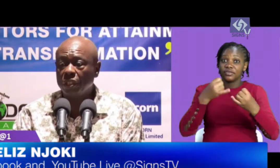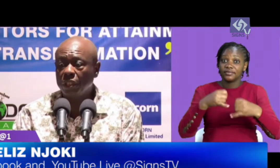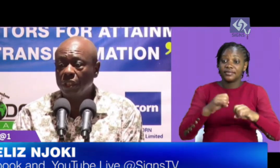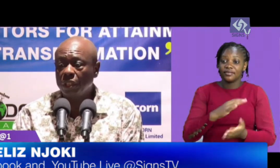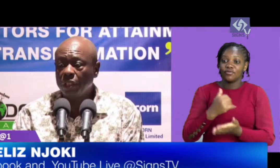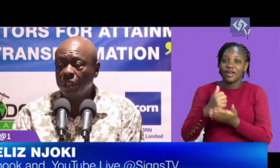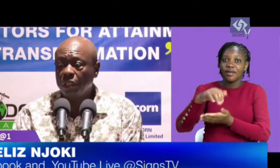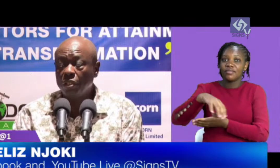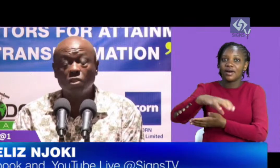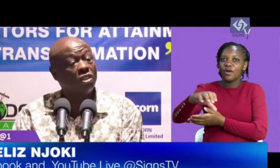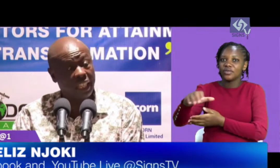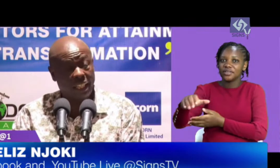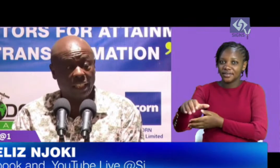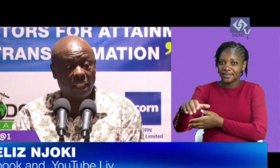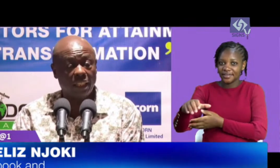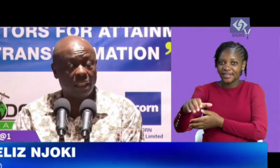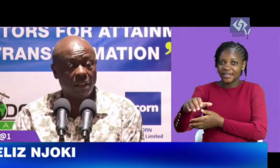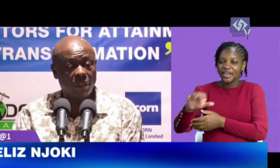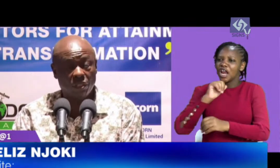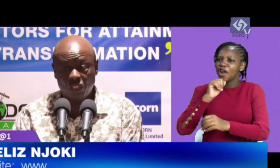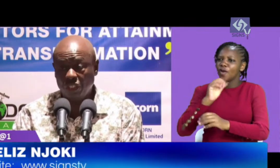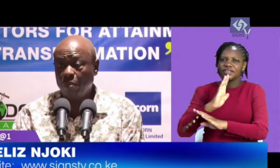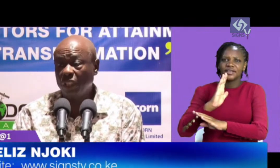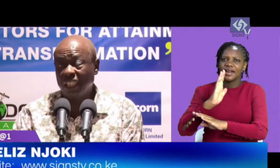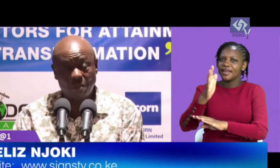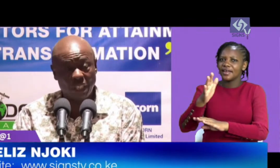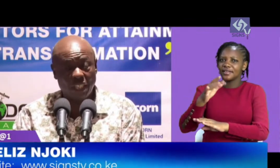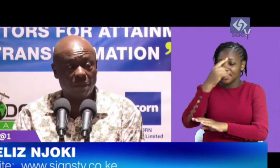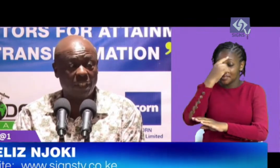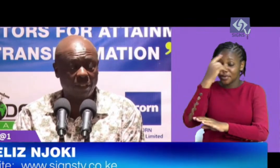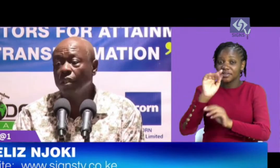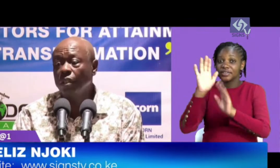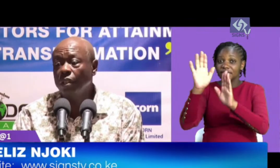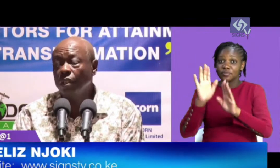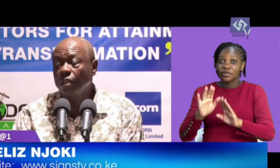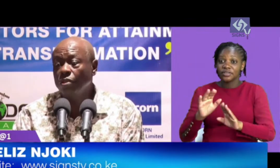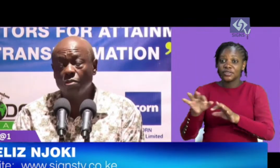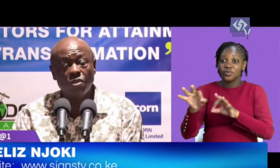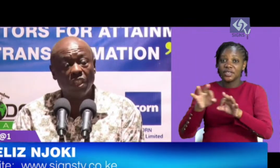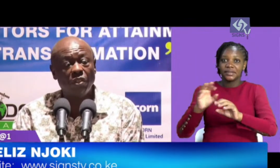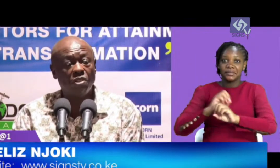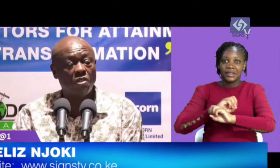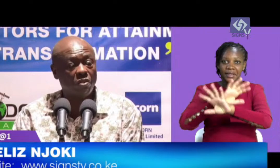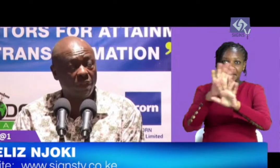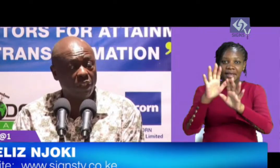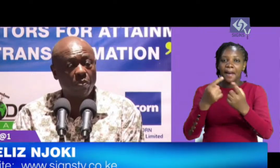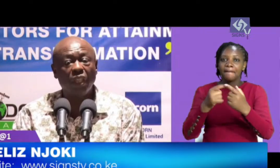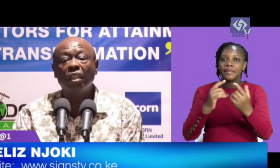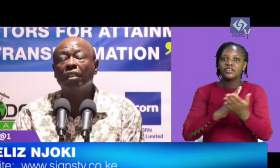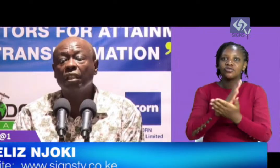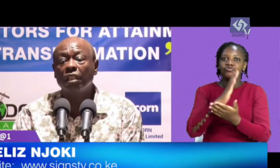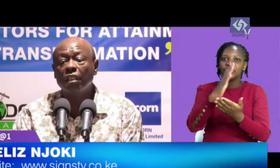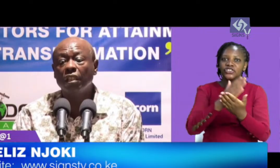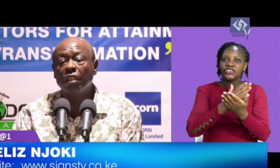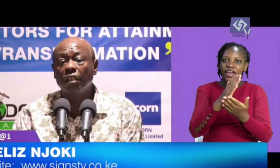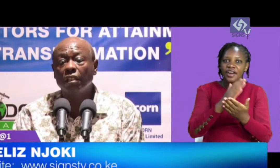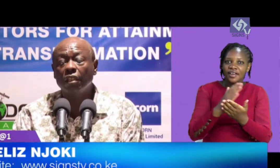counties, not directly, because it's important that we clarify. Through the Division of Revenue